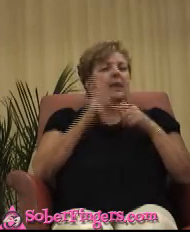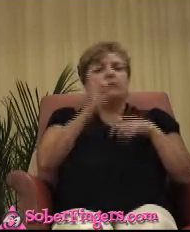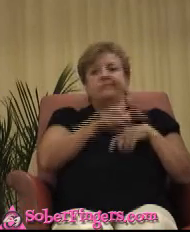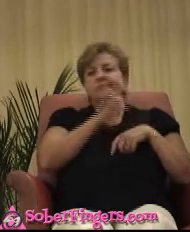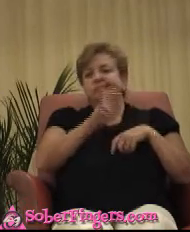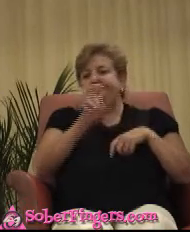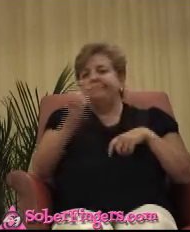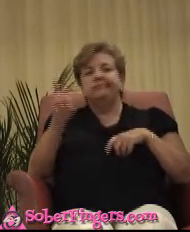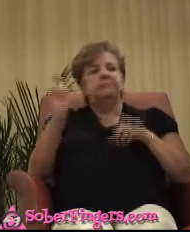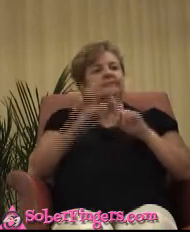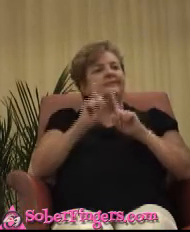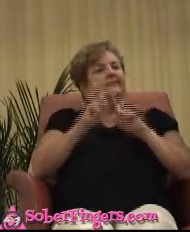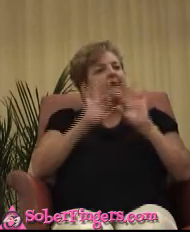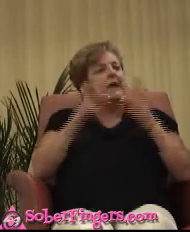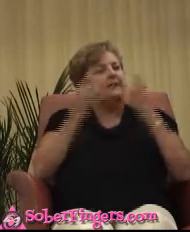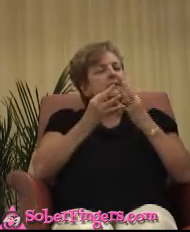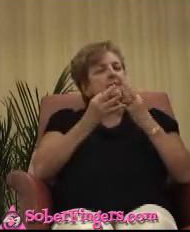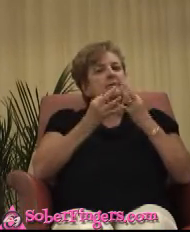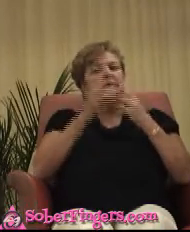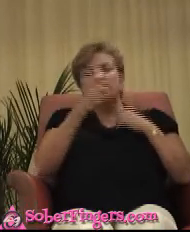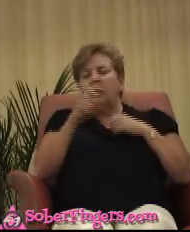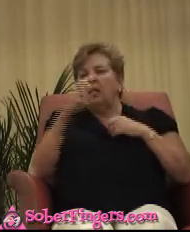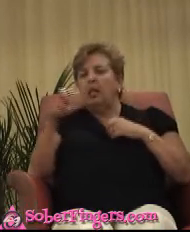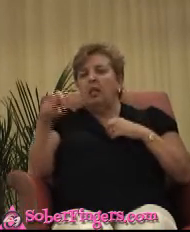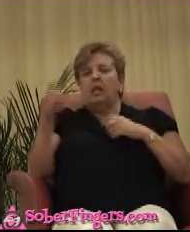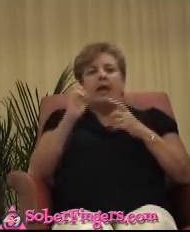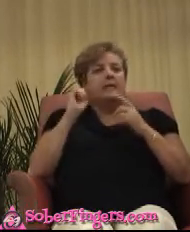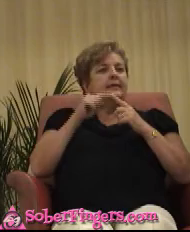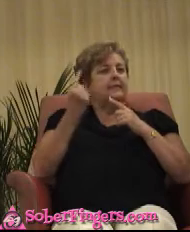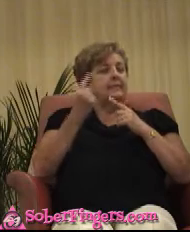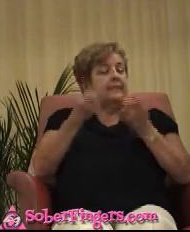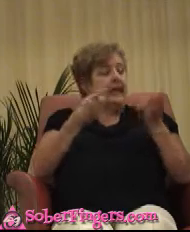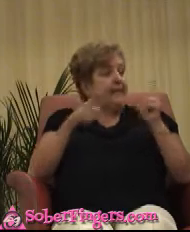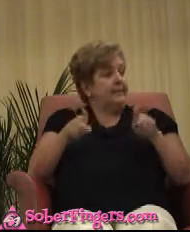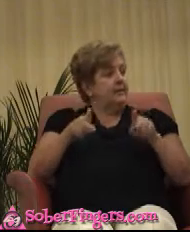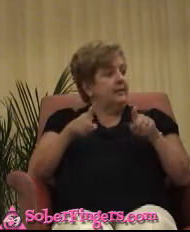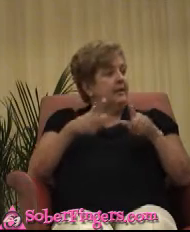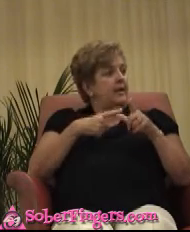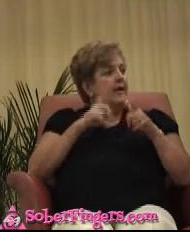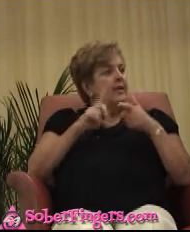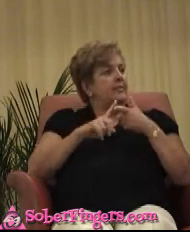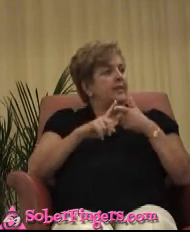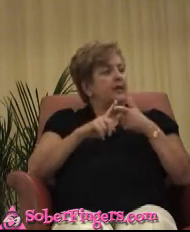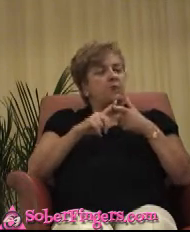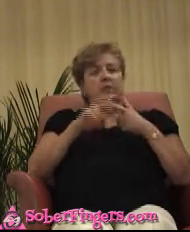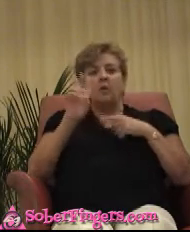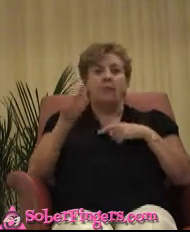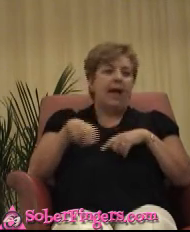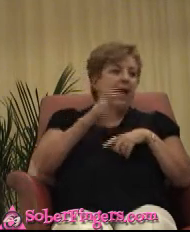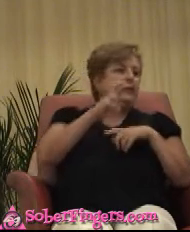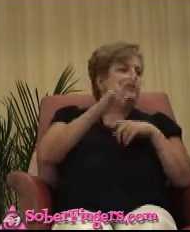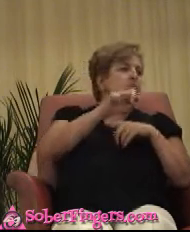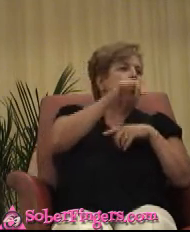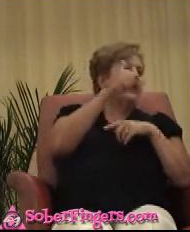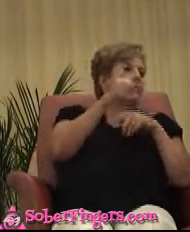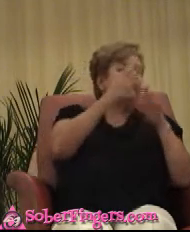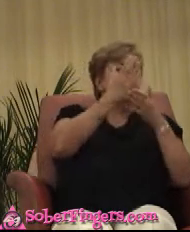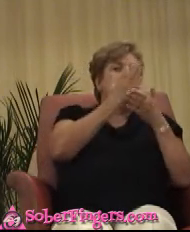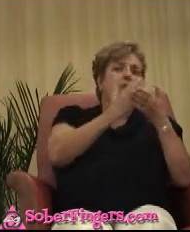over there for a while until something happened over there, and then I would nomad it back to the other side, and eventually faces